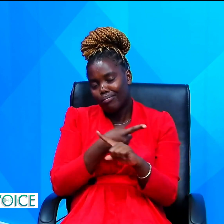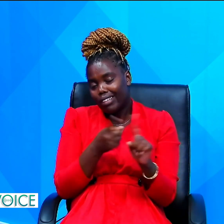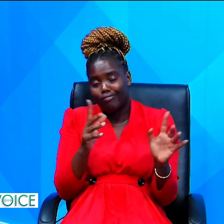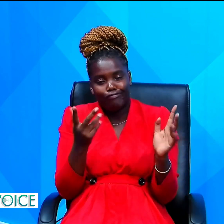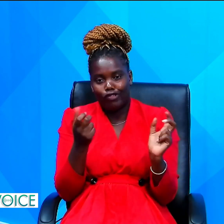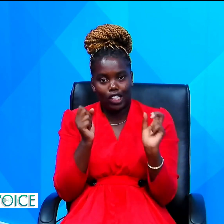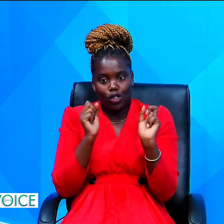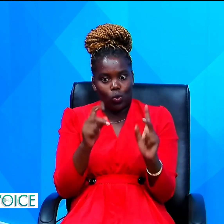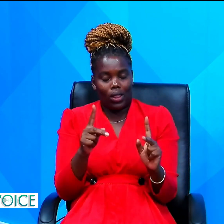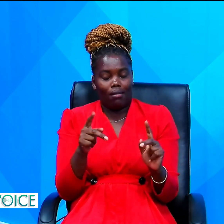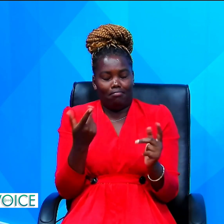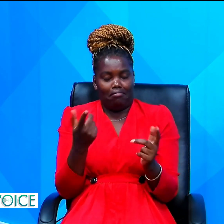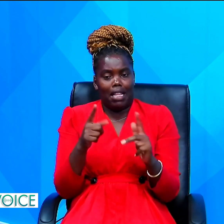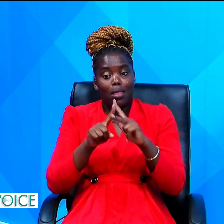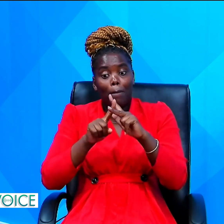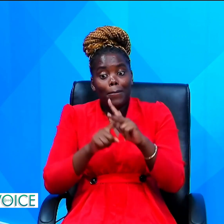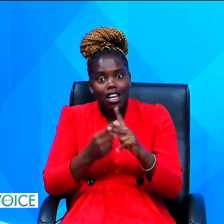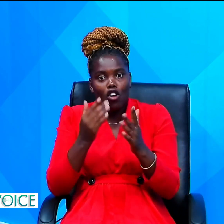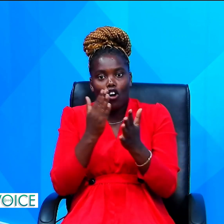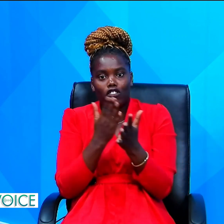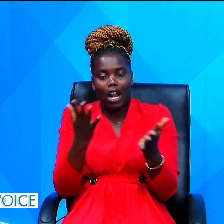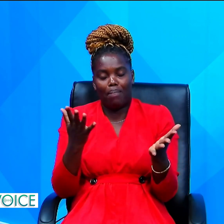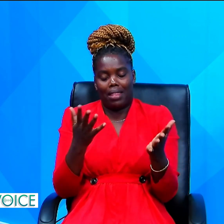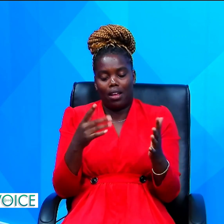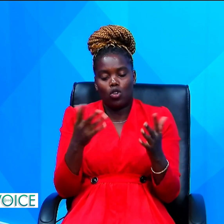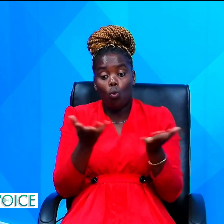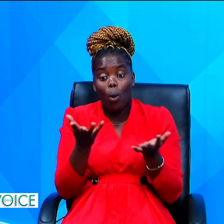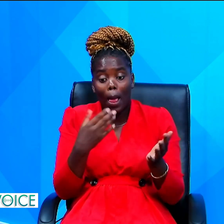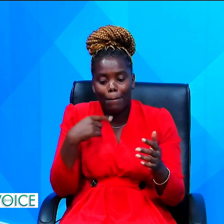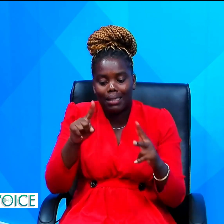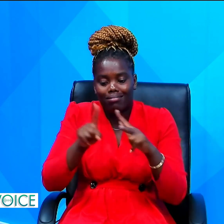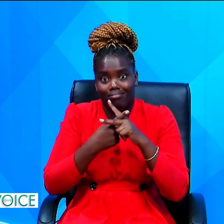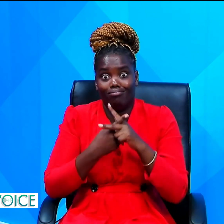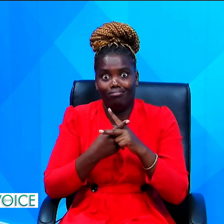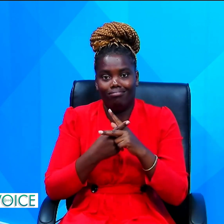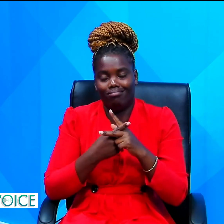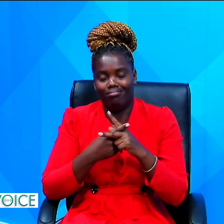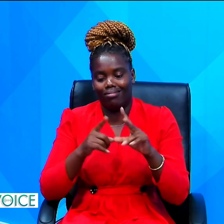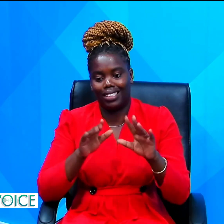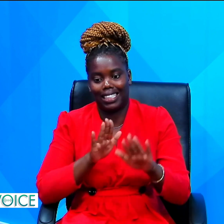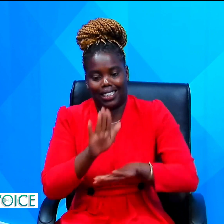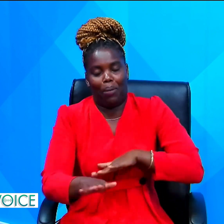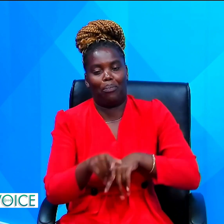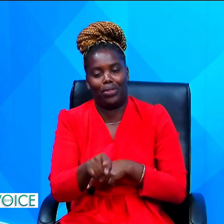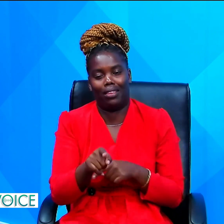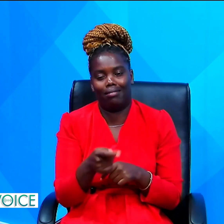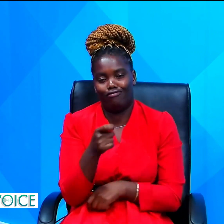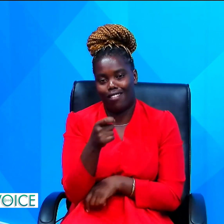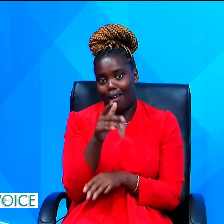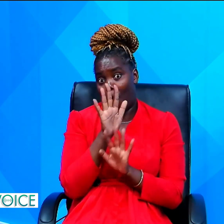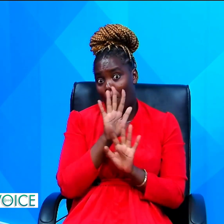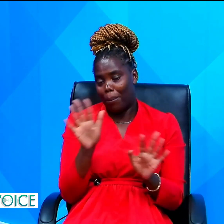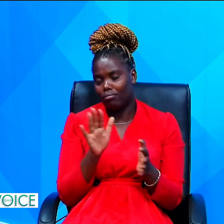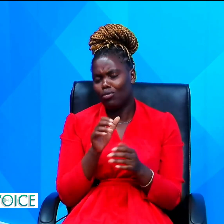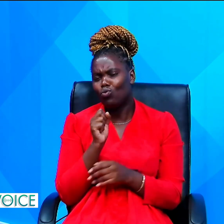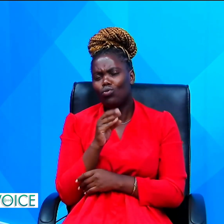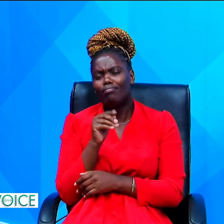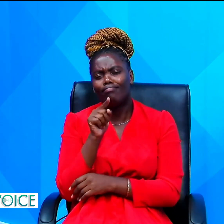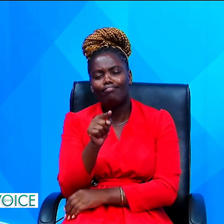herself. But it was okay. It was just a beginning of something. It was just a beginning, a beginning of a